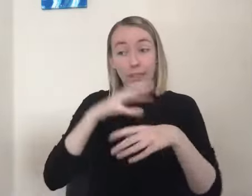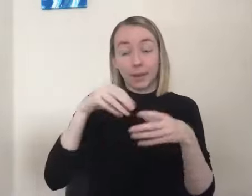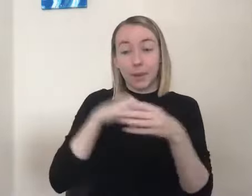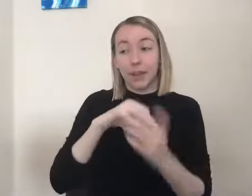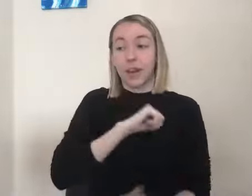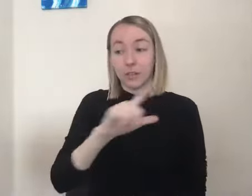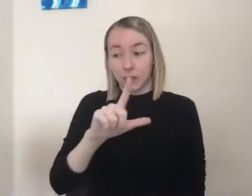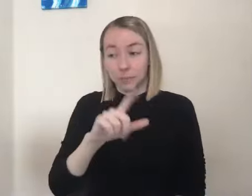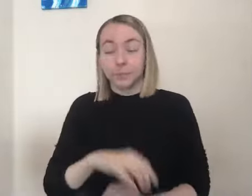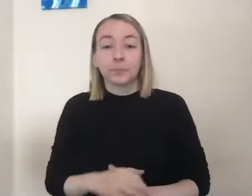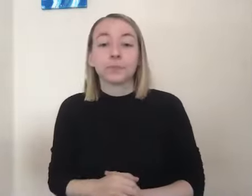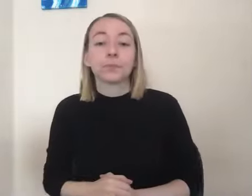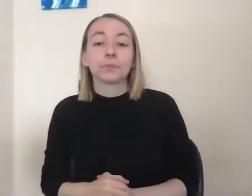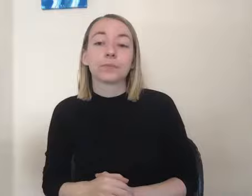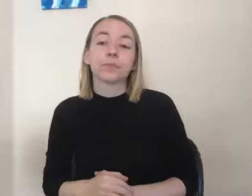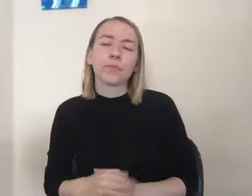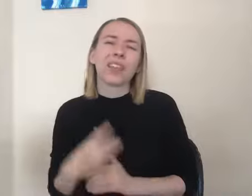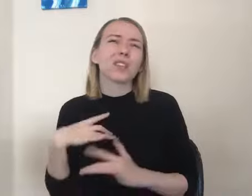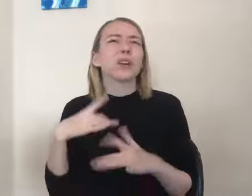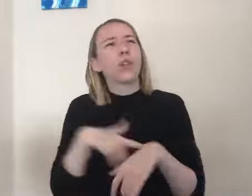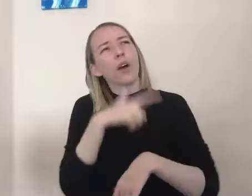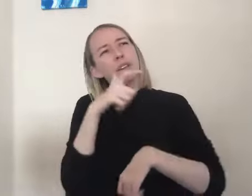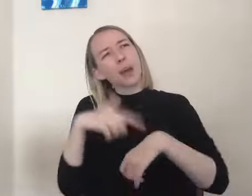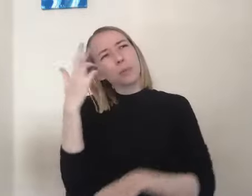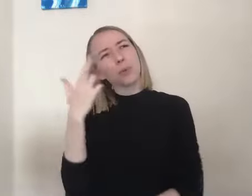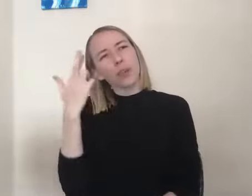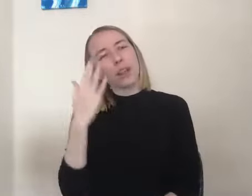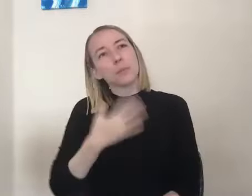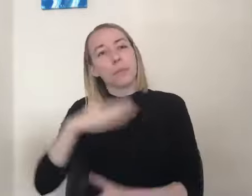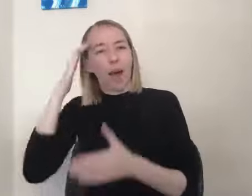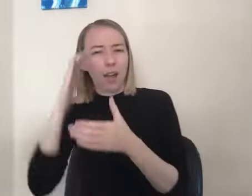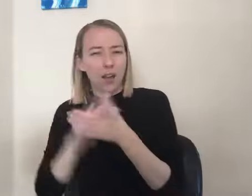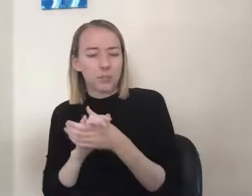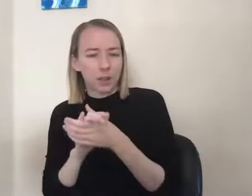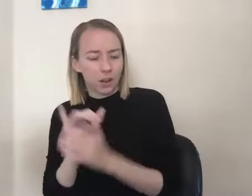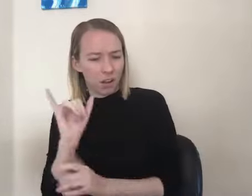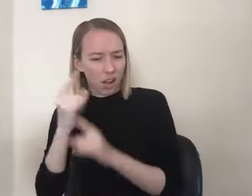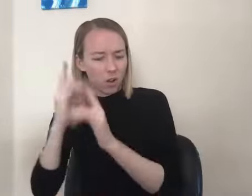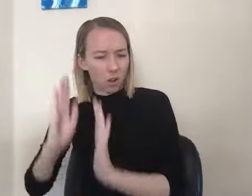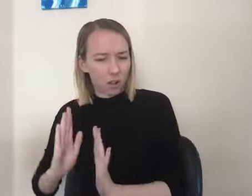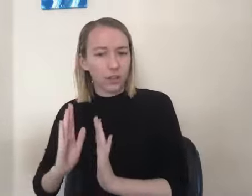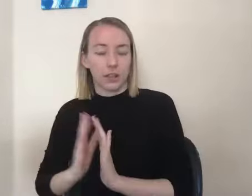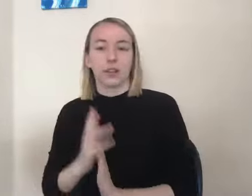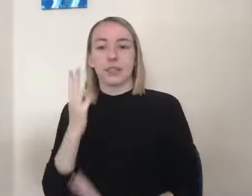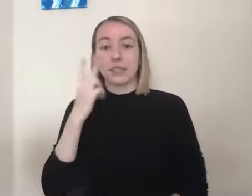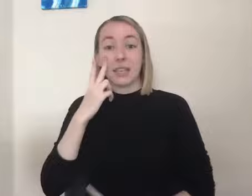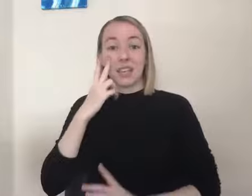sit on the couch, jump in the beds, the things that people did. But moving on for that, once I got into Al-Anon, I was doing all